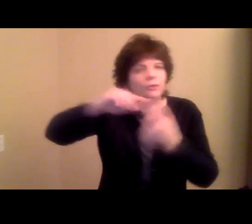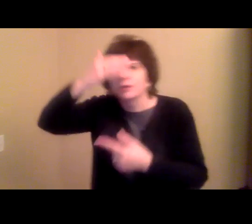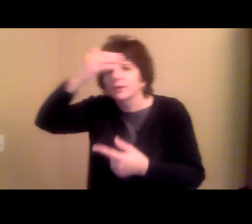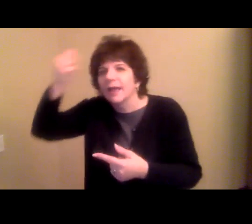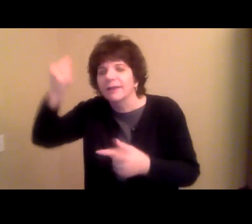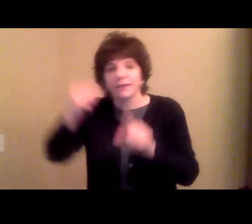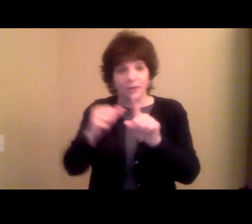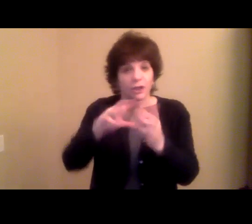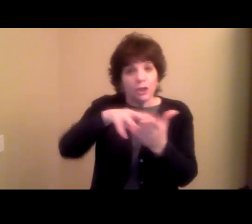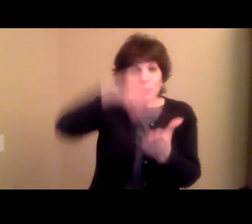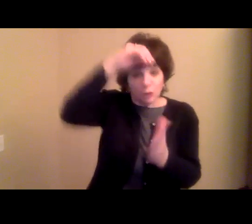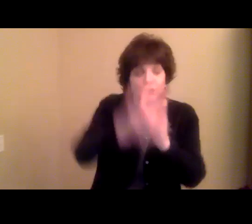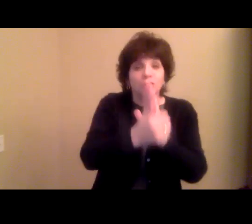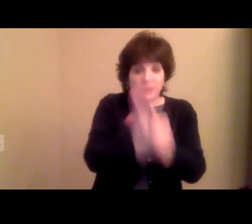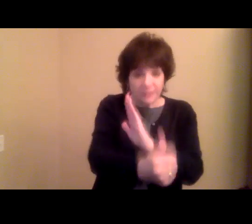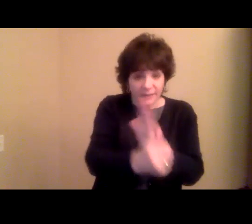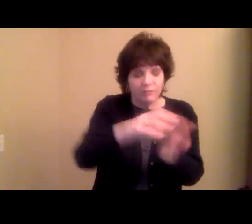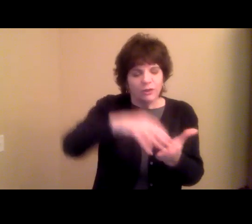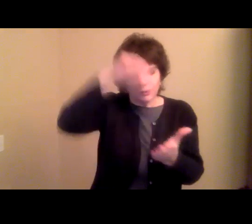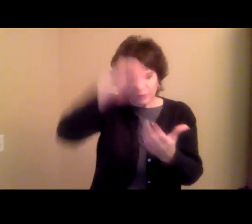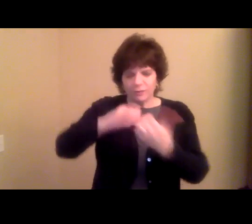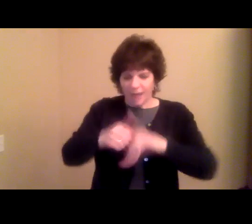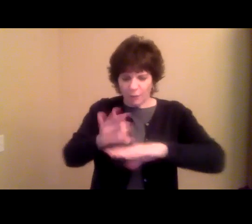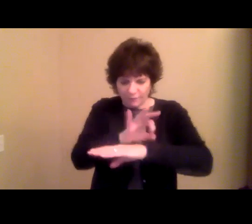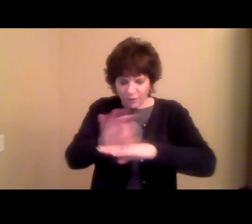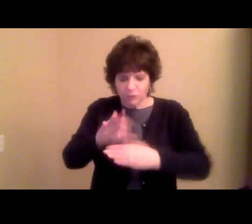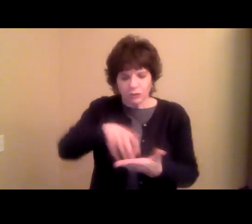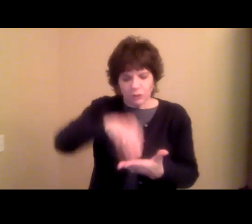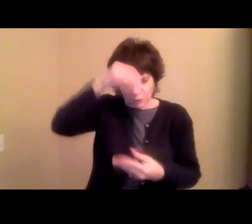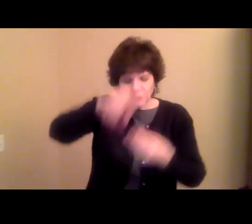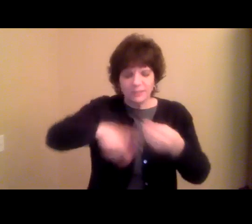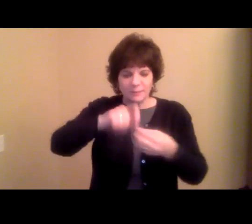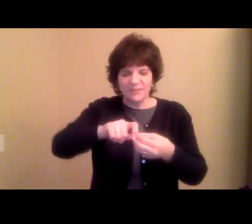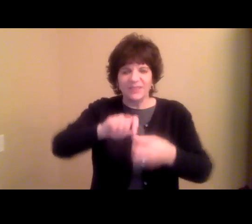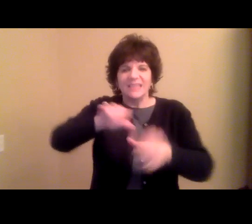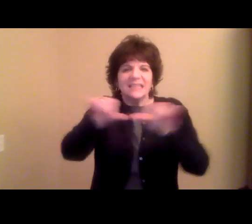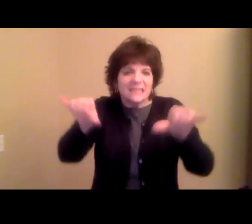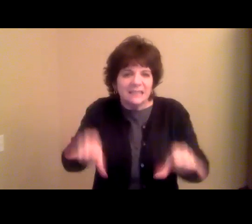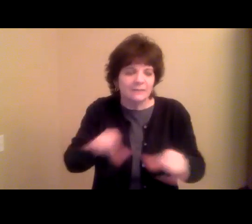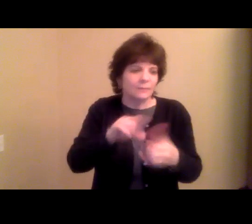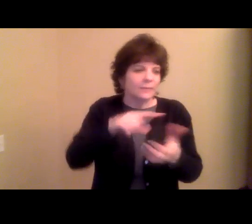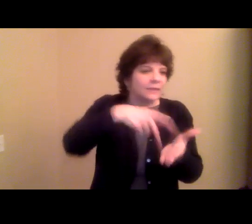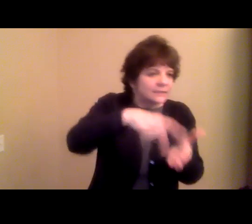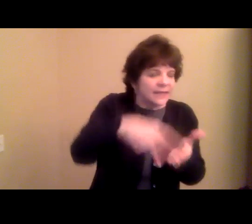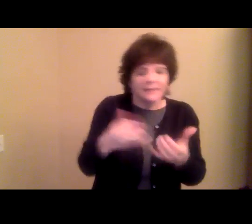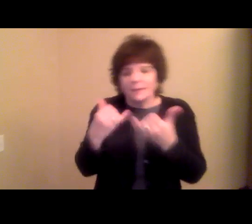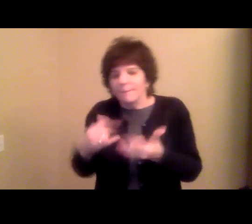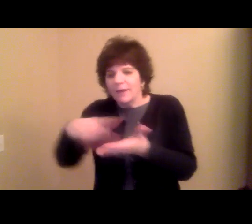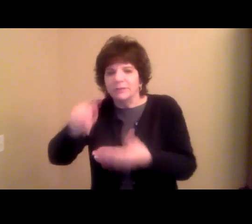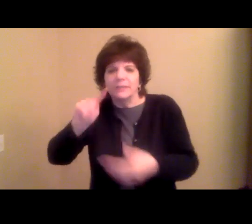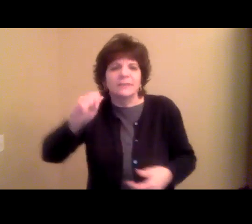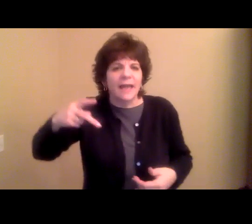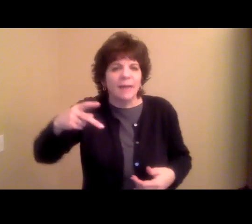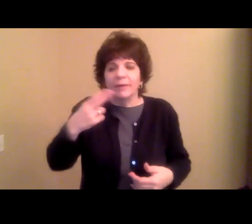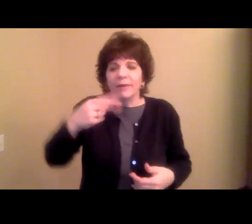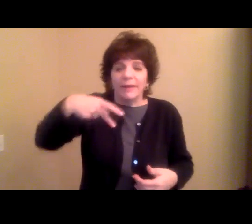your craft, you learn how this works, you learn this particular system, ballet, modern dance, tap dance, hip hop